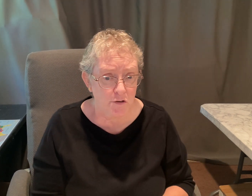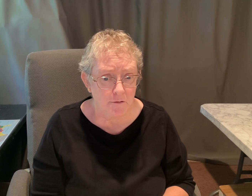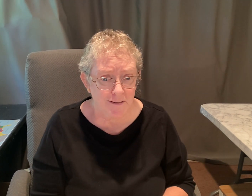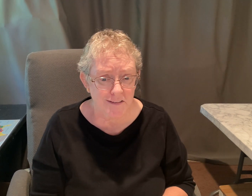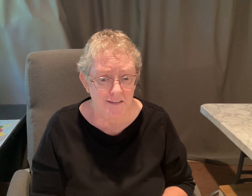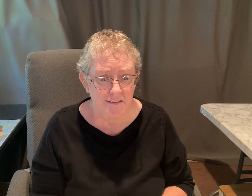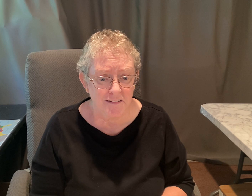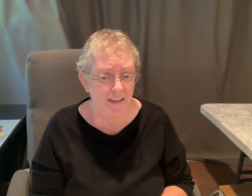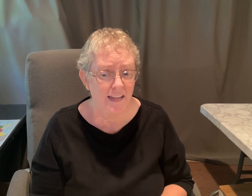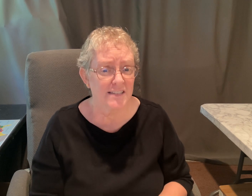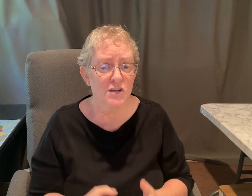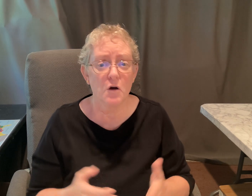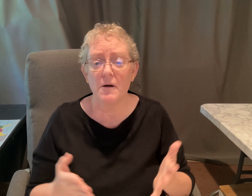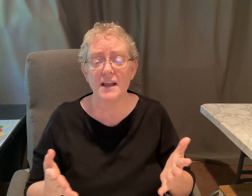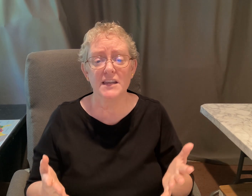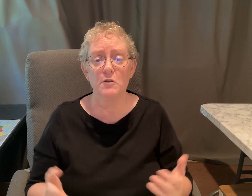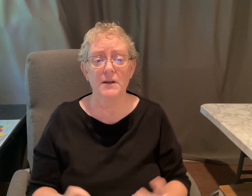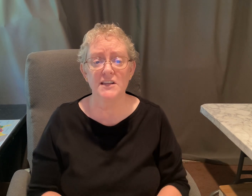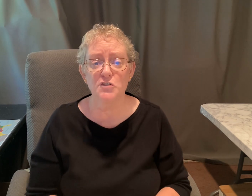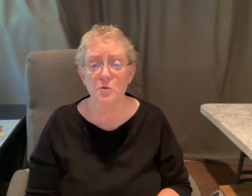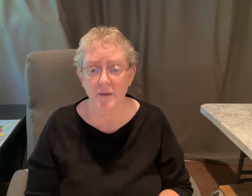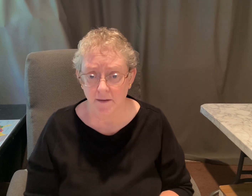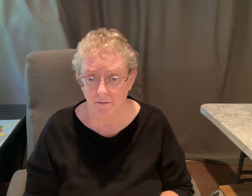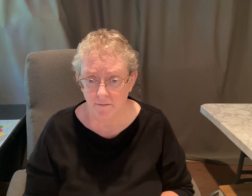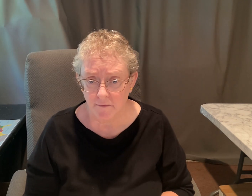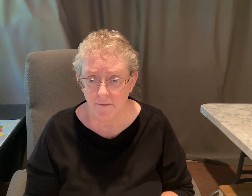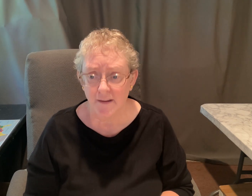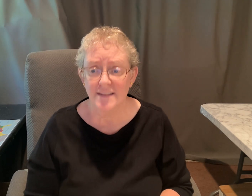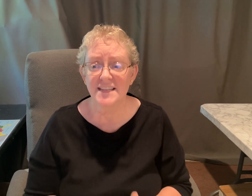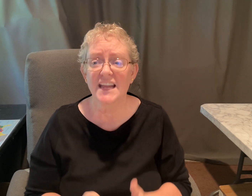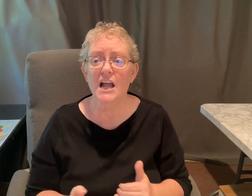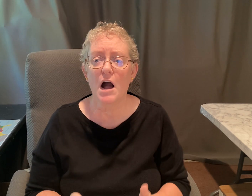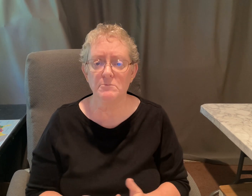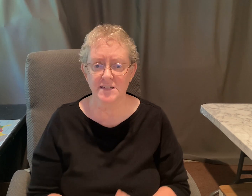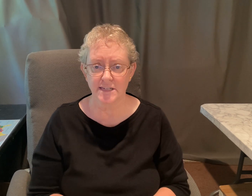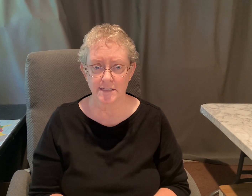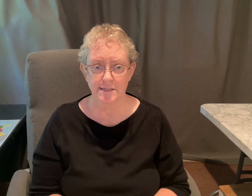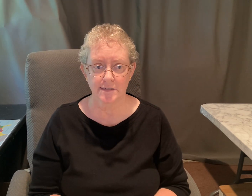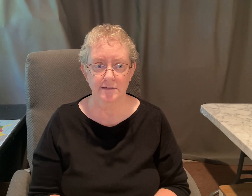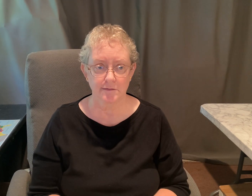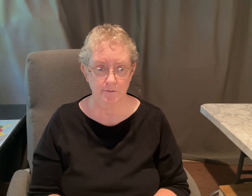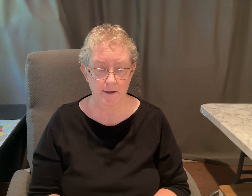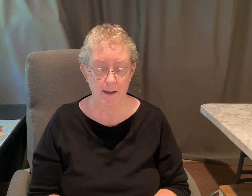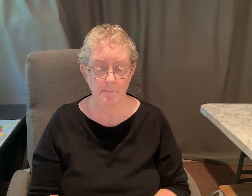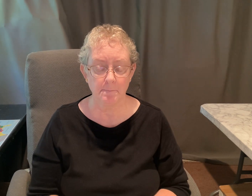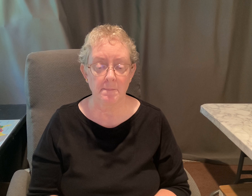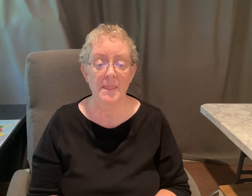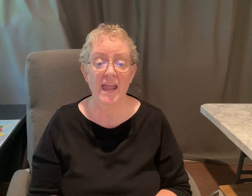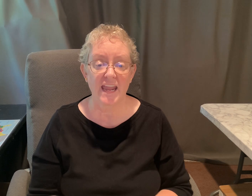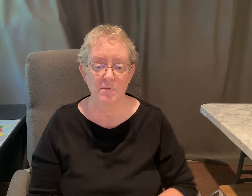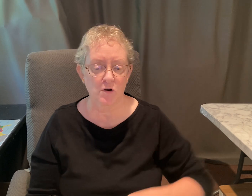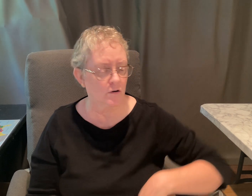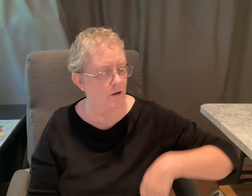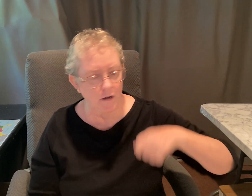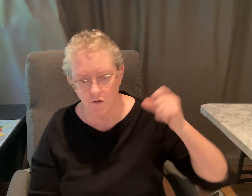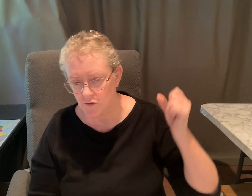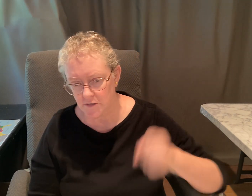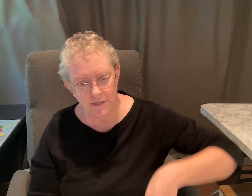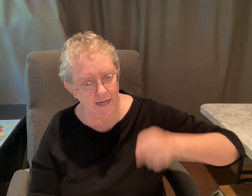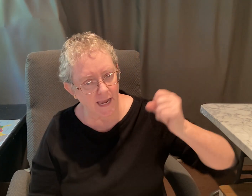it. He has no idea what he's doing. He's incompetent. Okay. Hammer. You're just going to